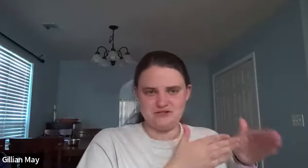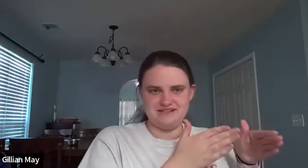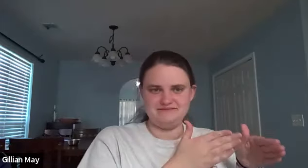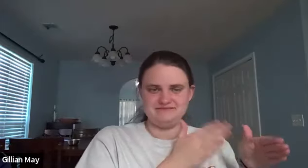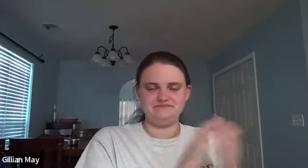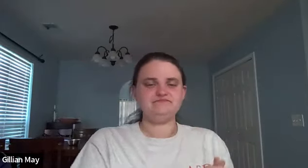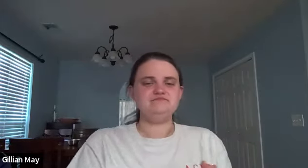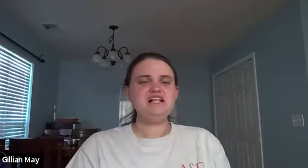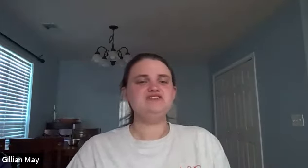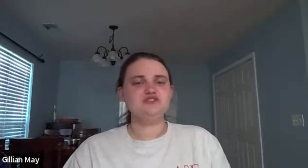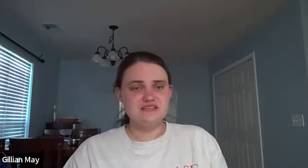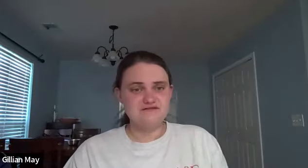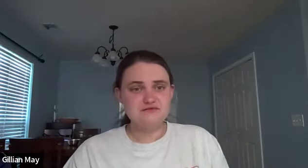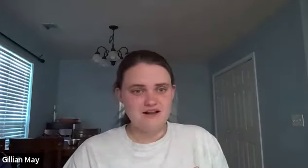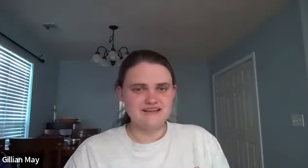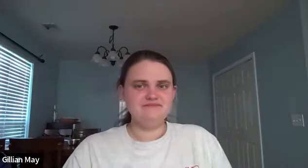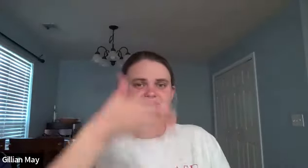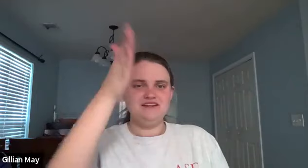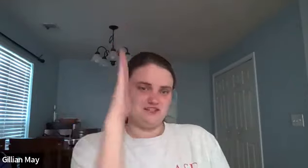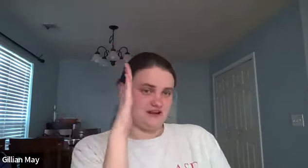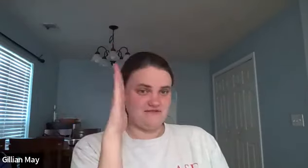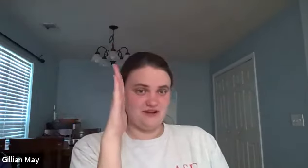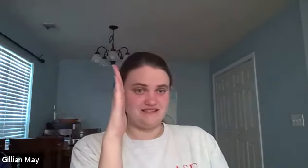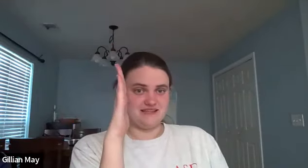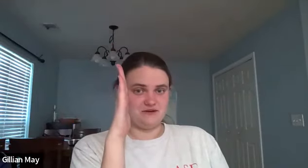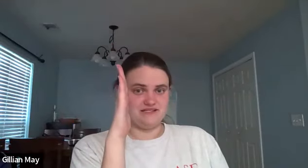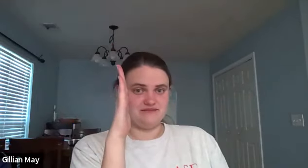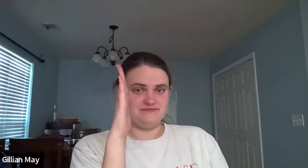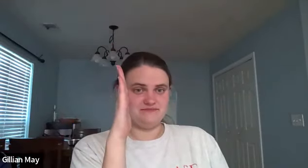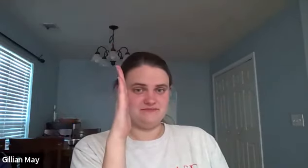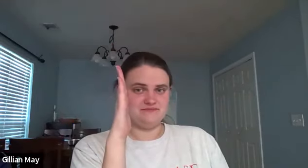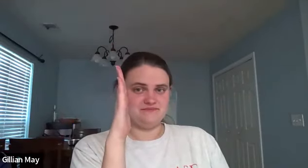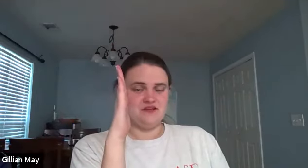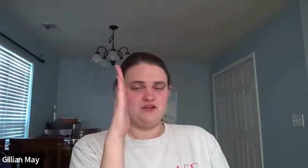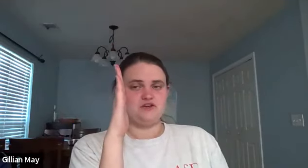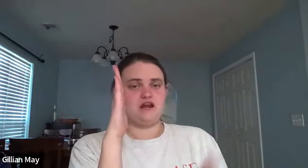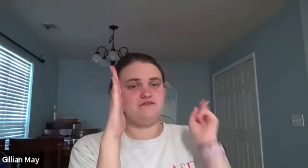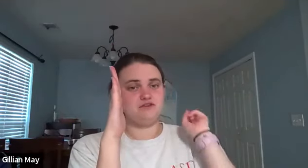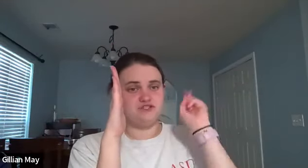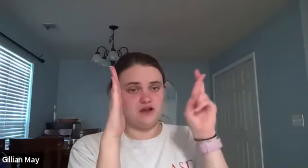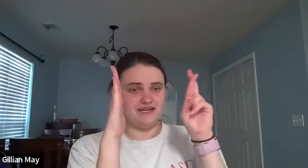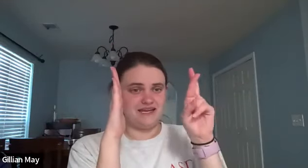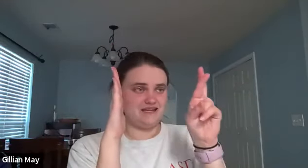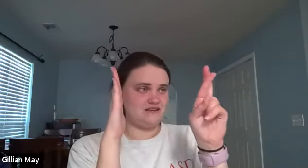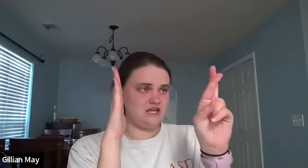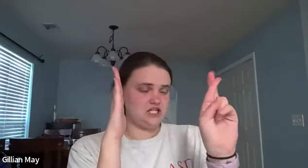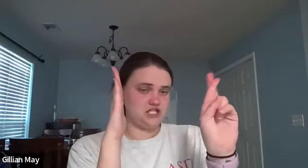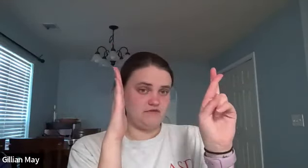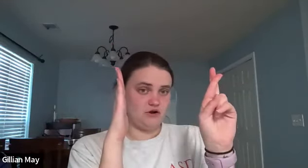person. So the sign for rocket, you're going to have your hand sideways. You're going to have your dominant hand in the shape of an